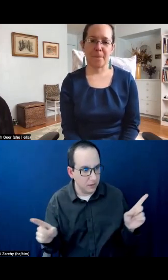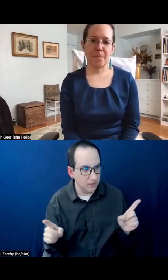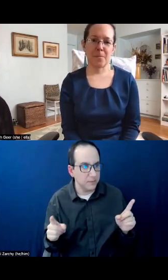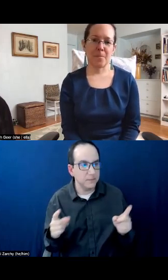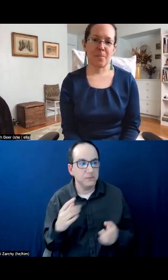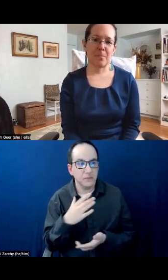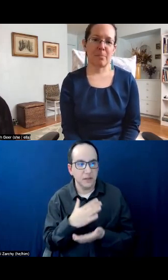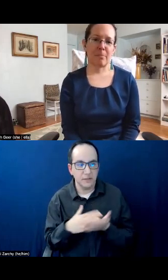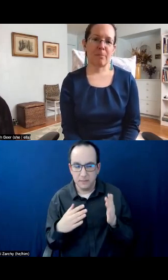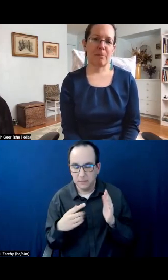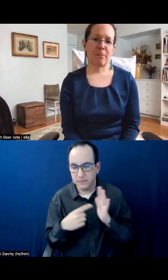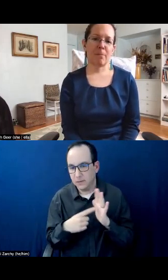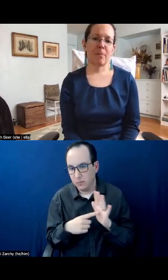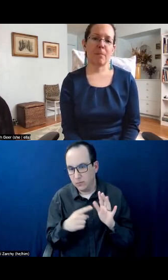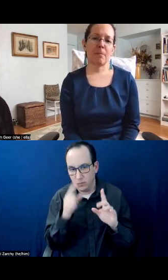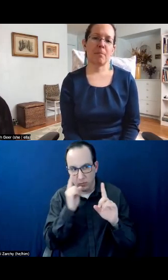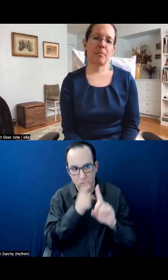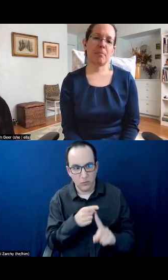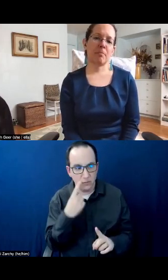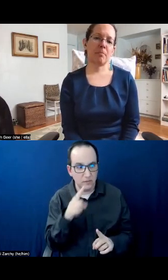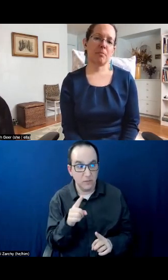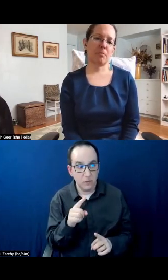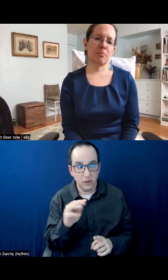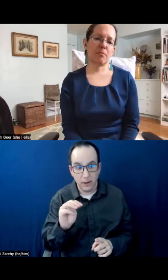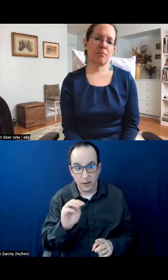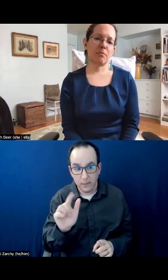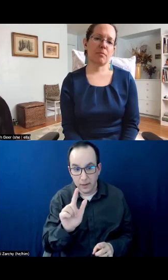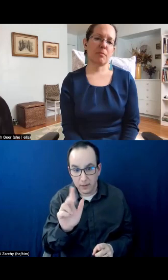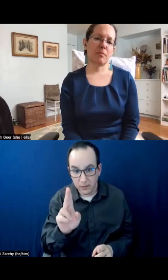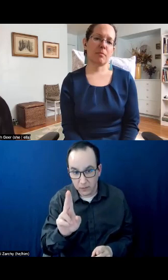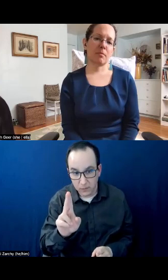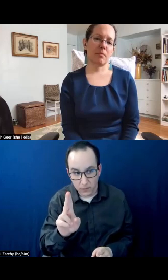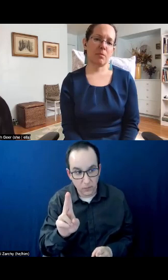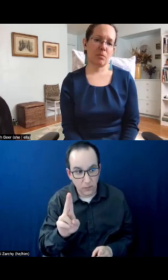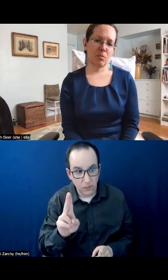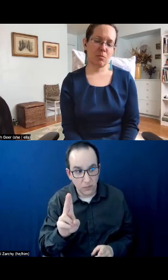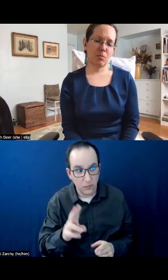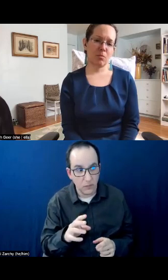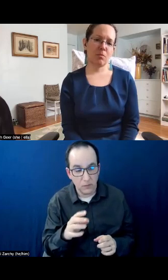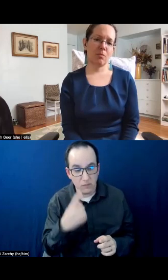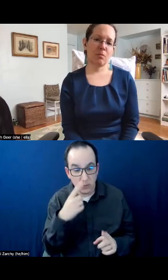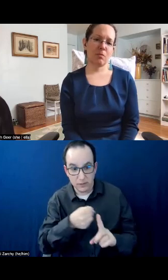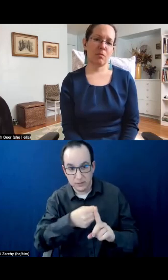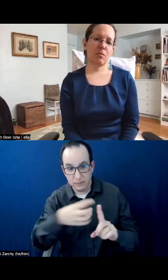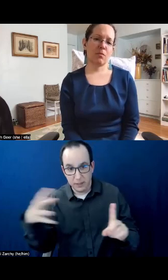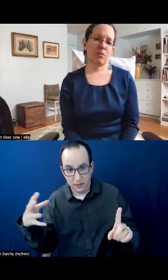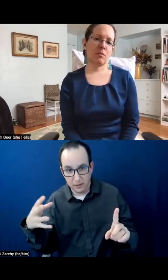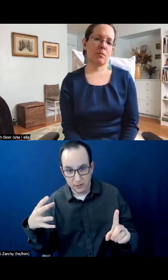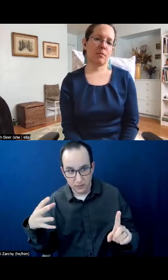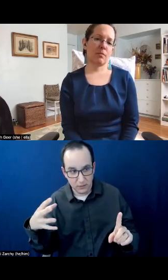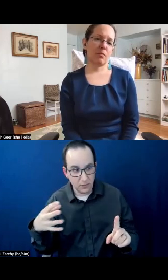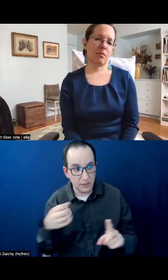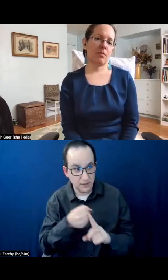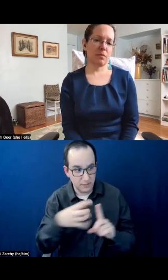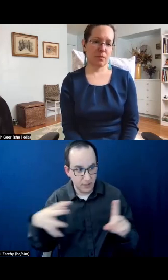You can check these slides out later. But some examples of goals are